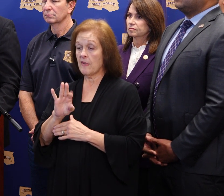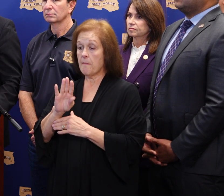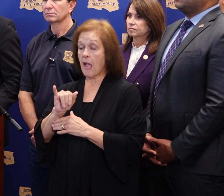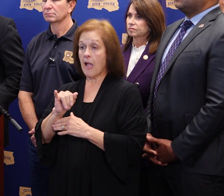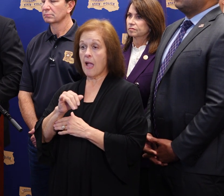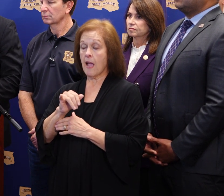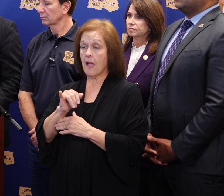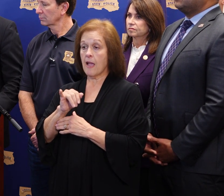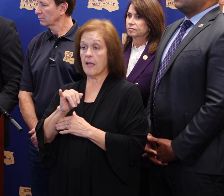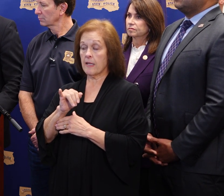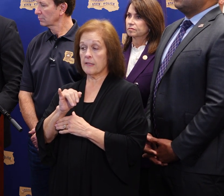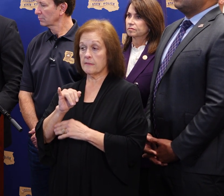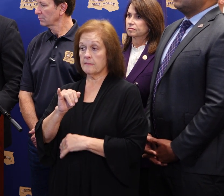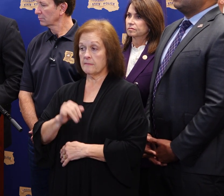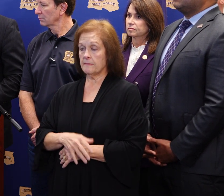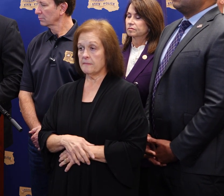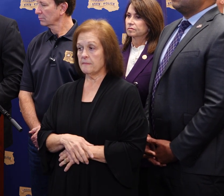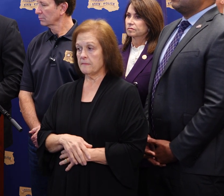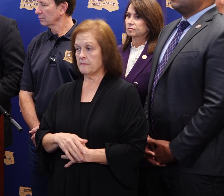FBI and ATF.